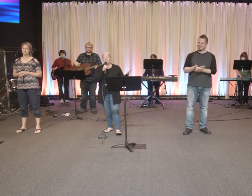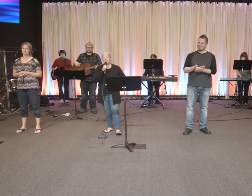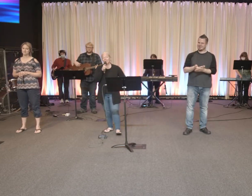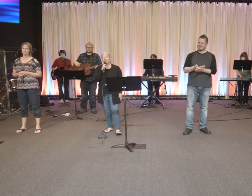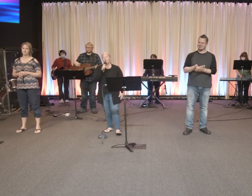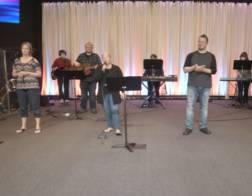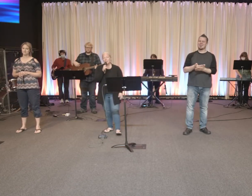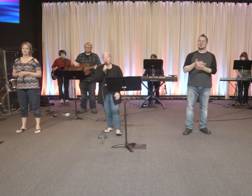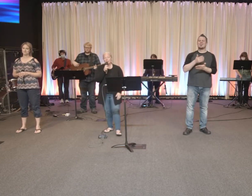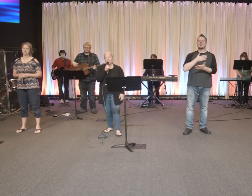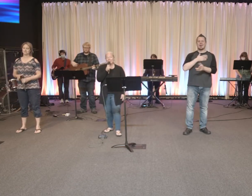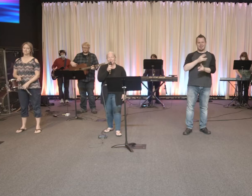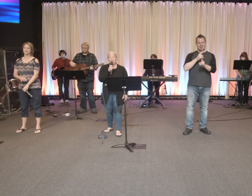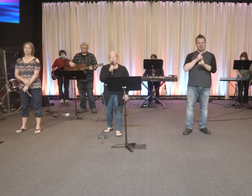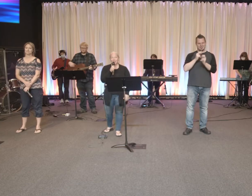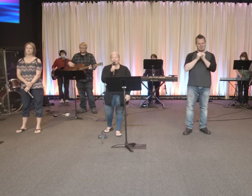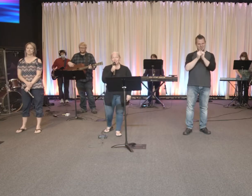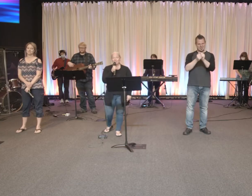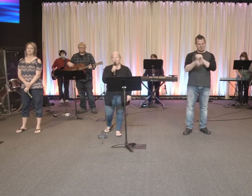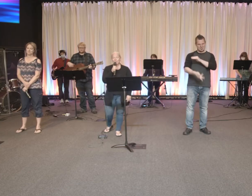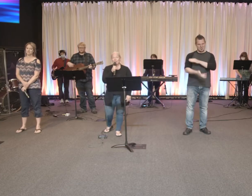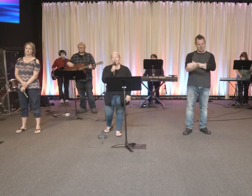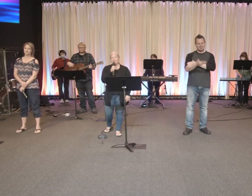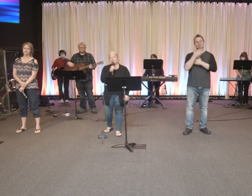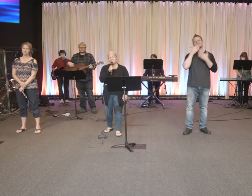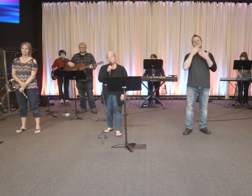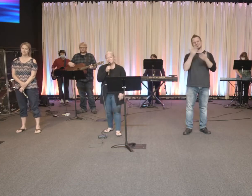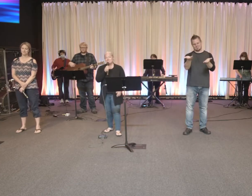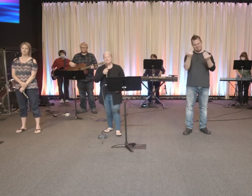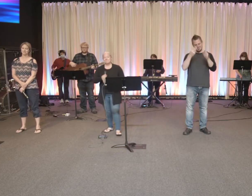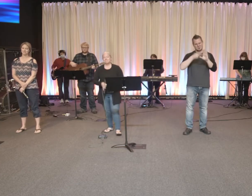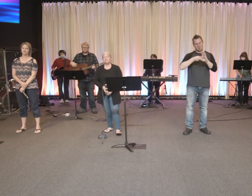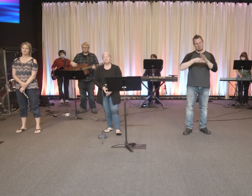to be together this morning. Thank you again for joining us.